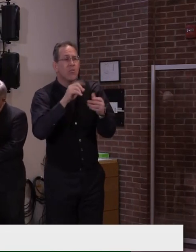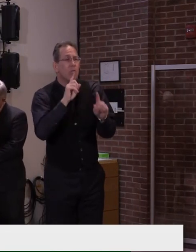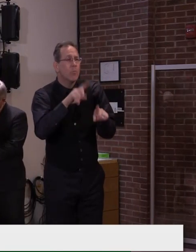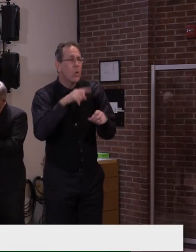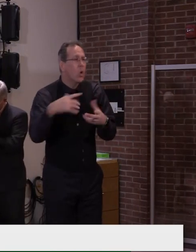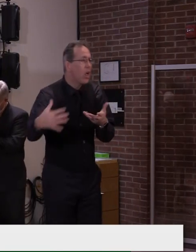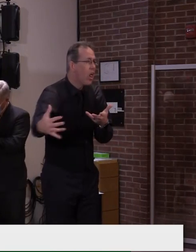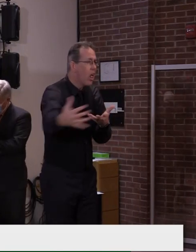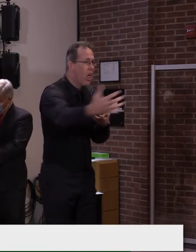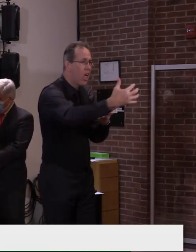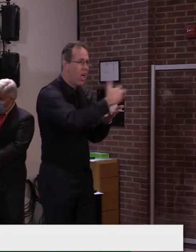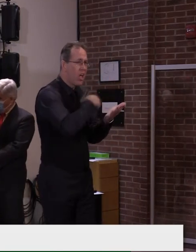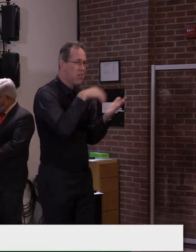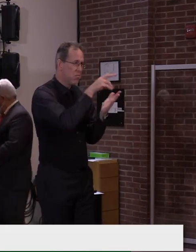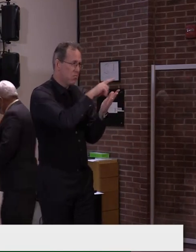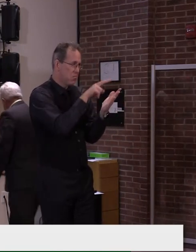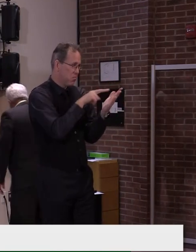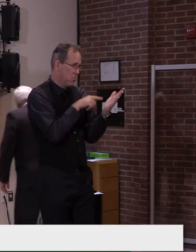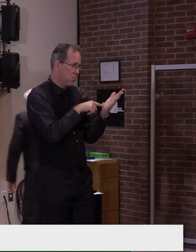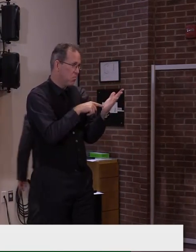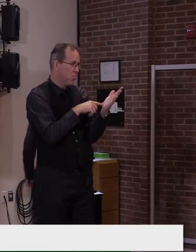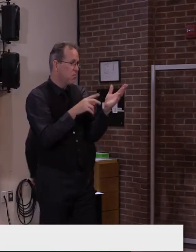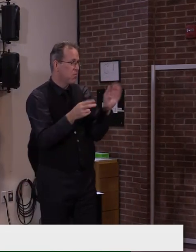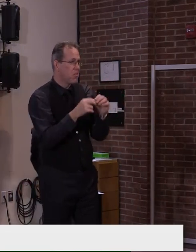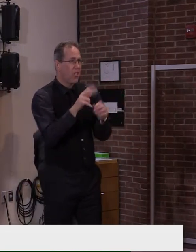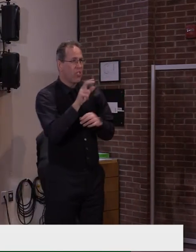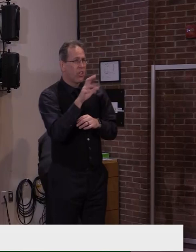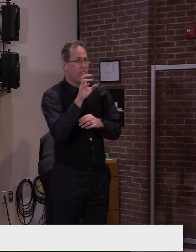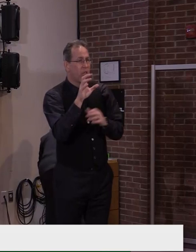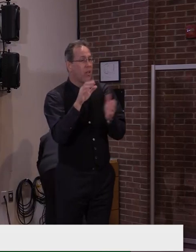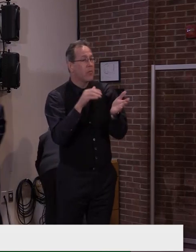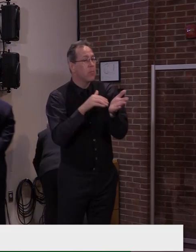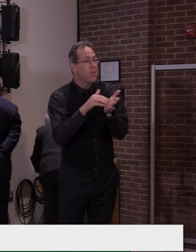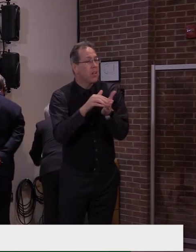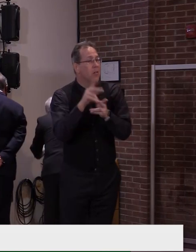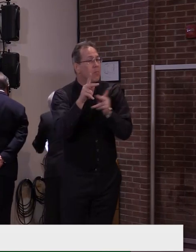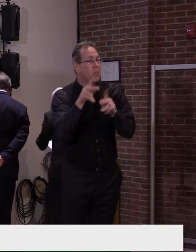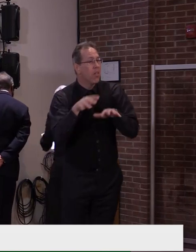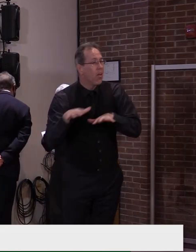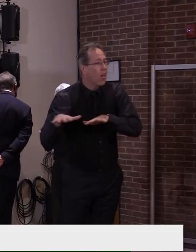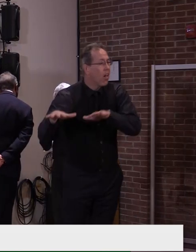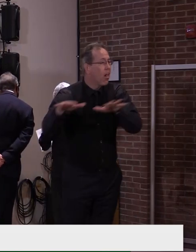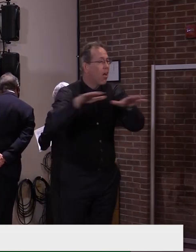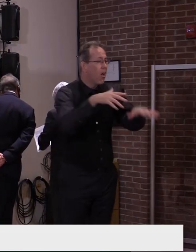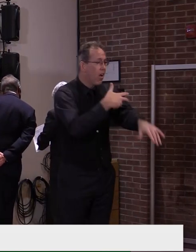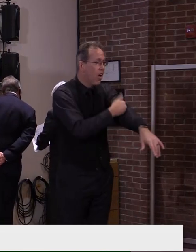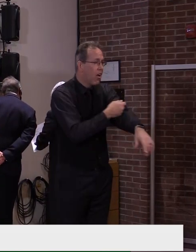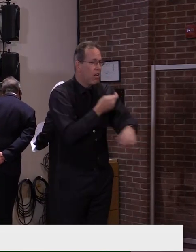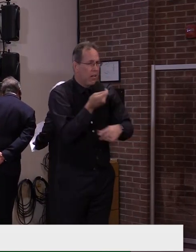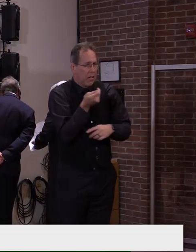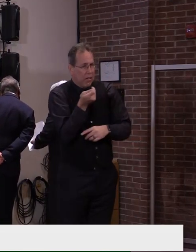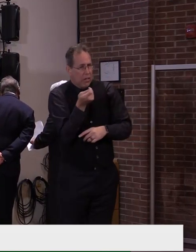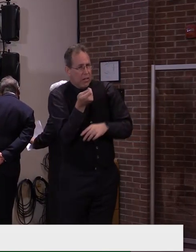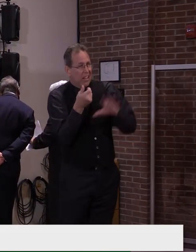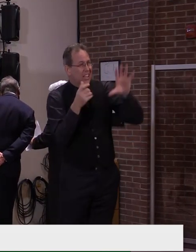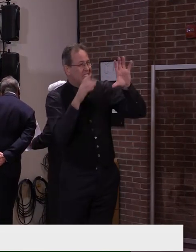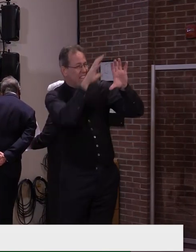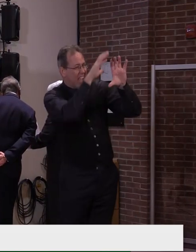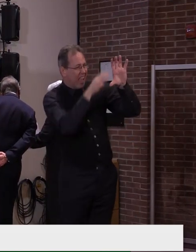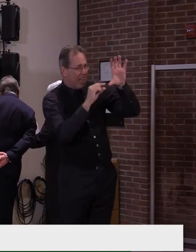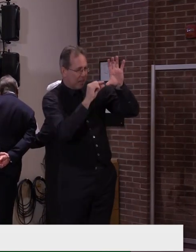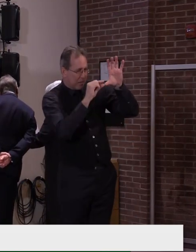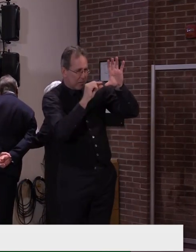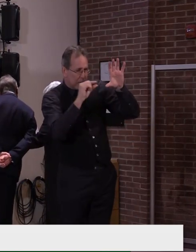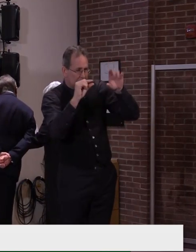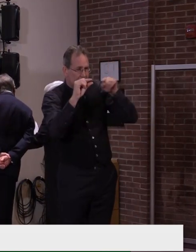hundreds of millions of doses does not really support a policy that would say these are dangerous and shouldn't